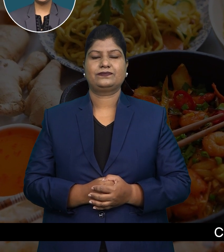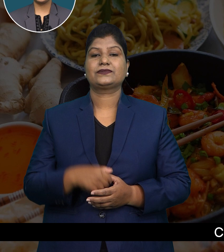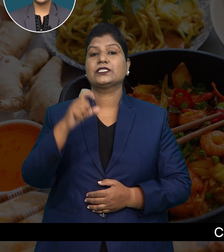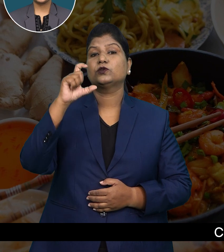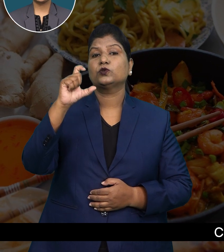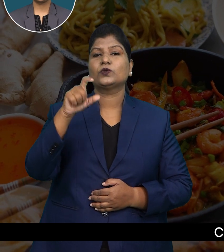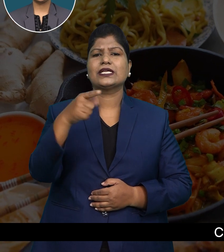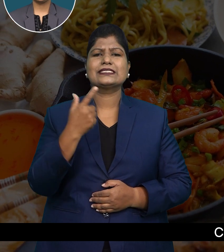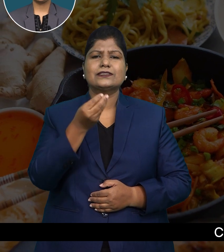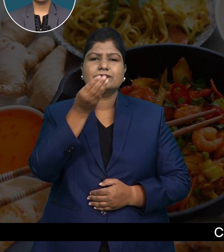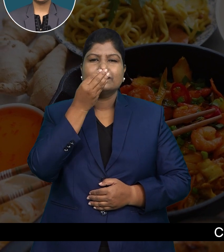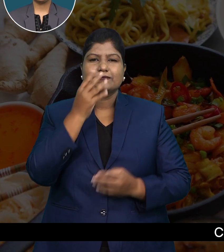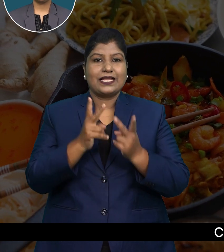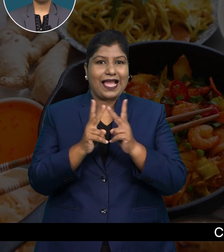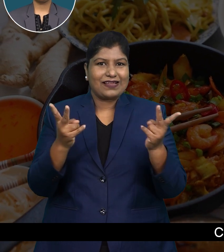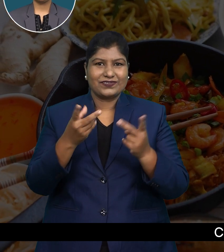condiments,